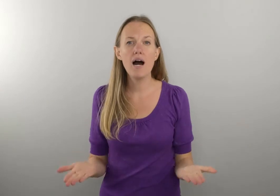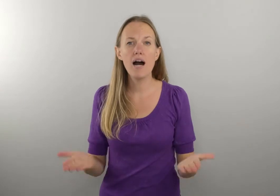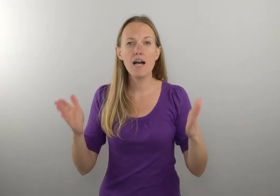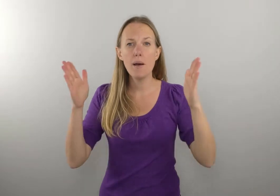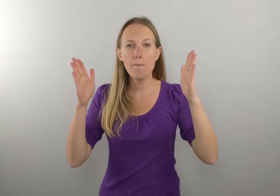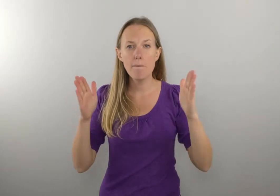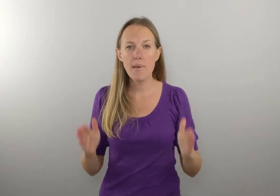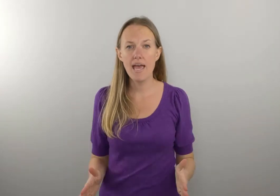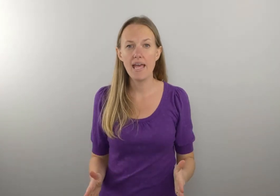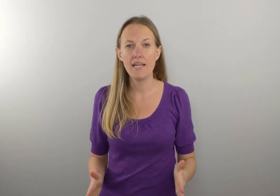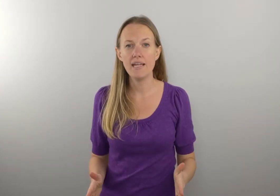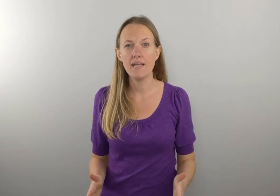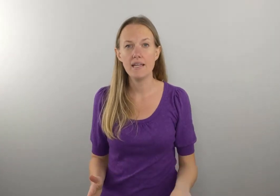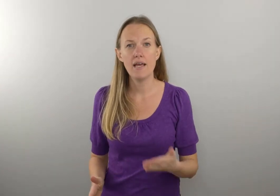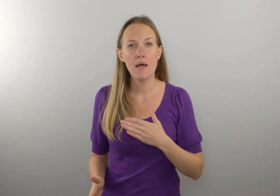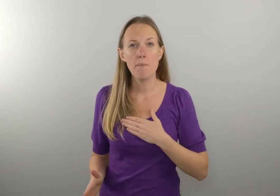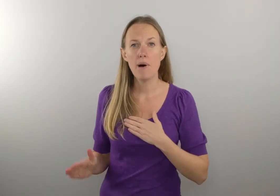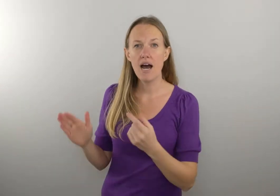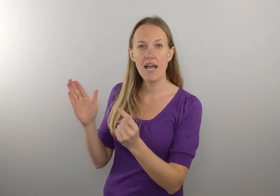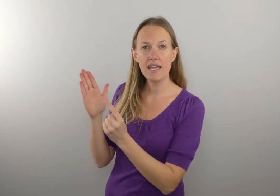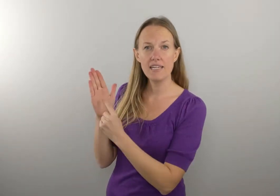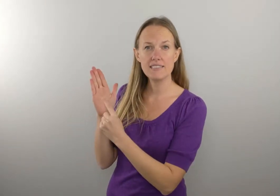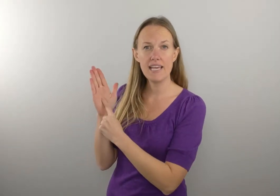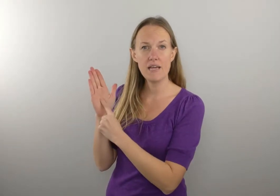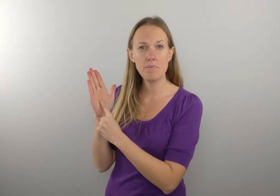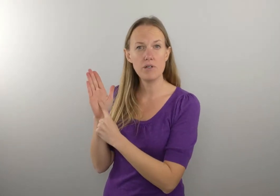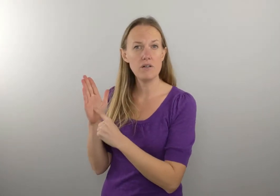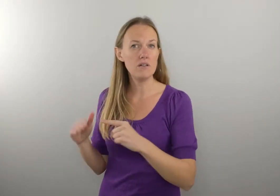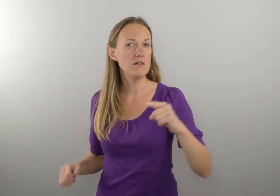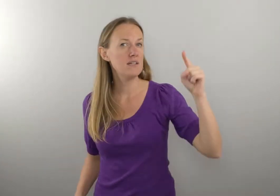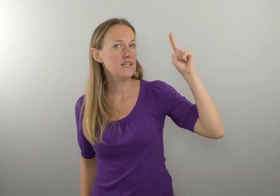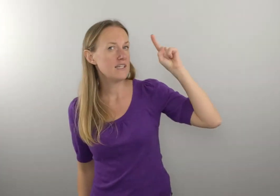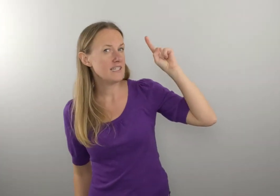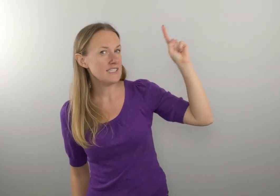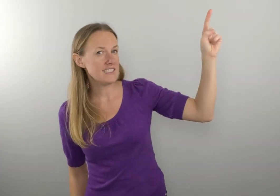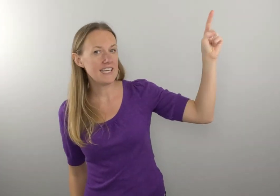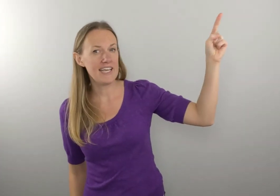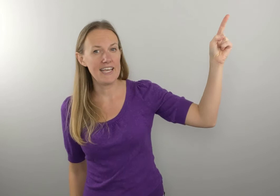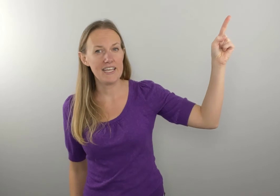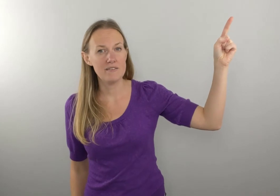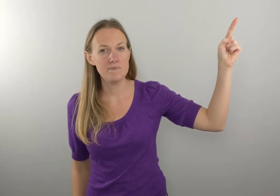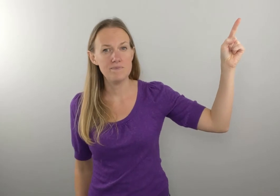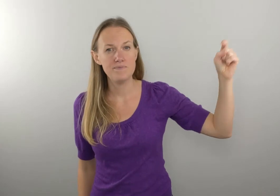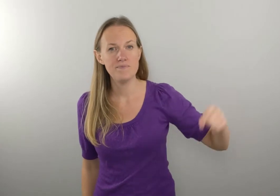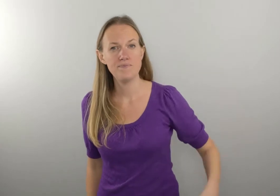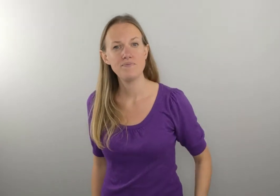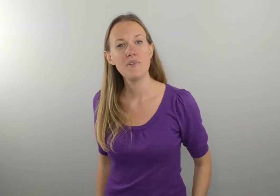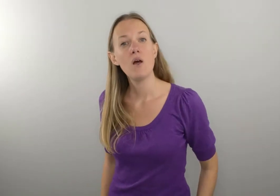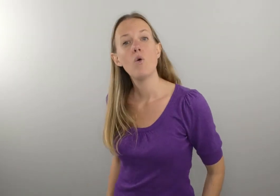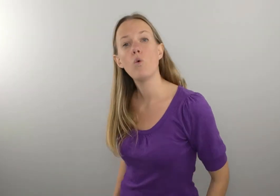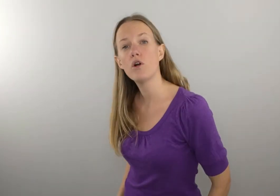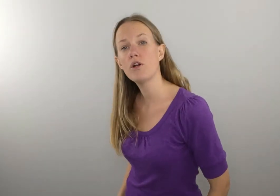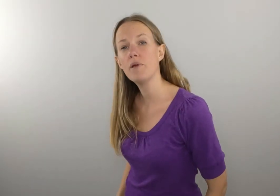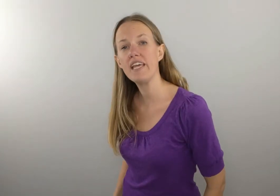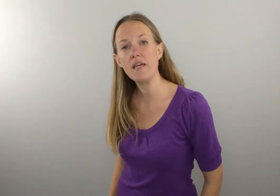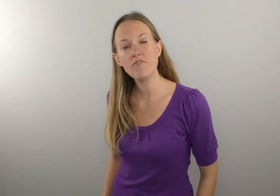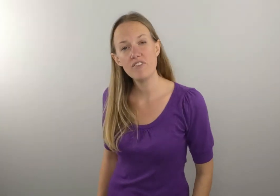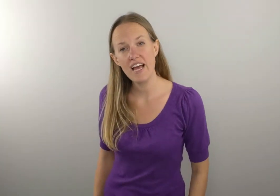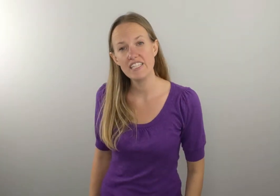among men. My example is he. Word became flesh